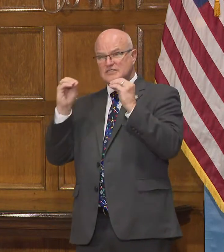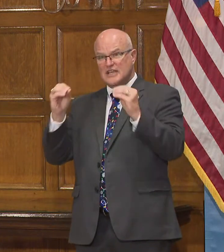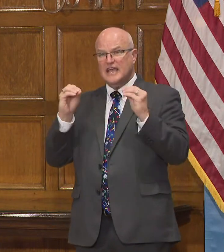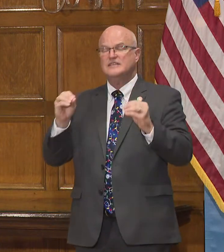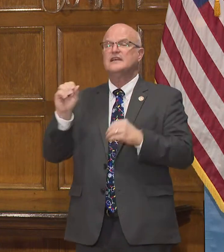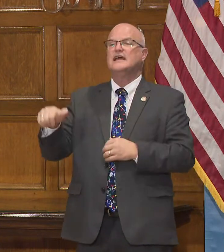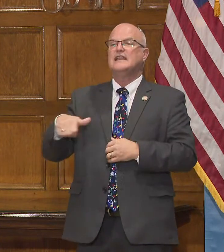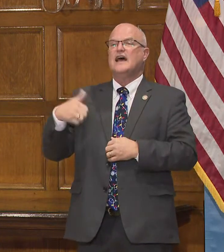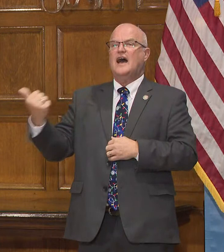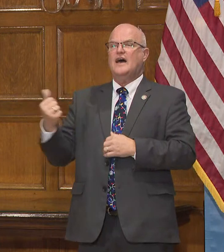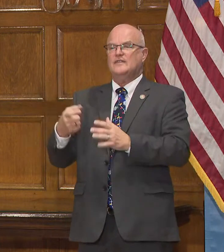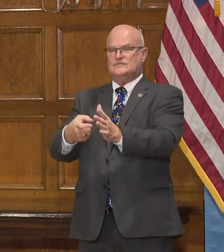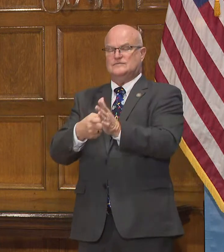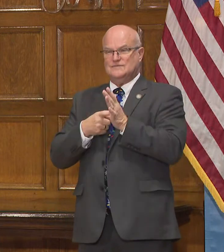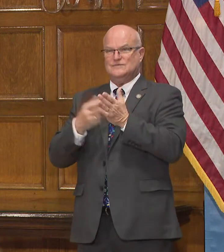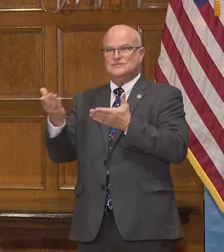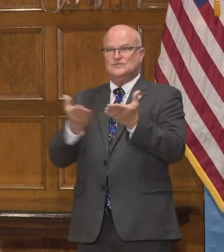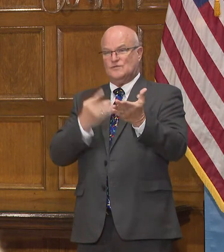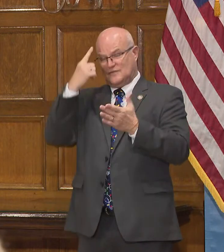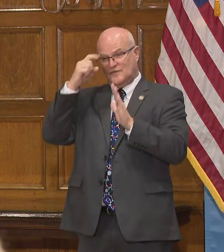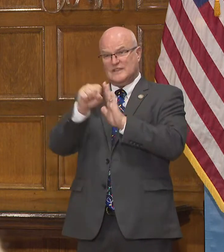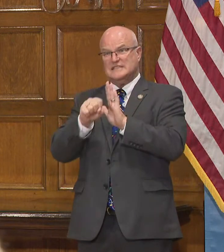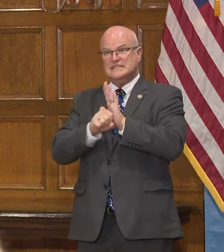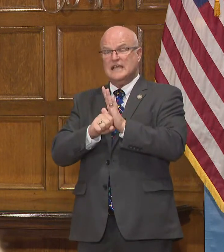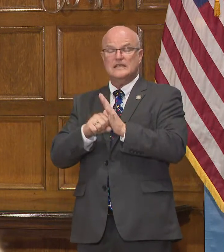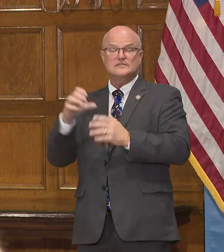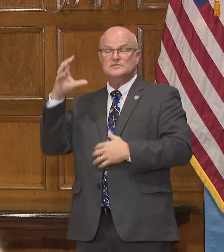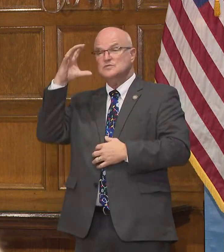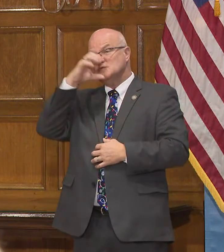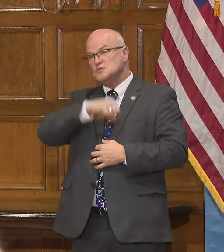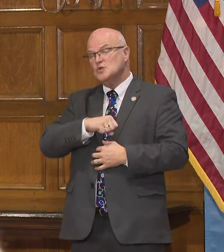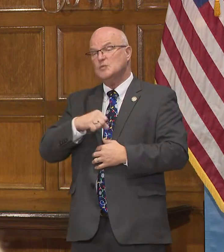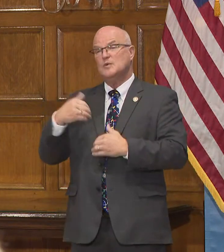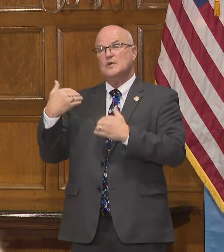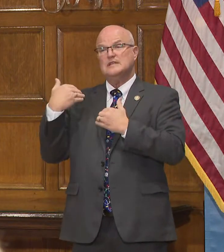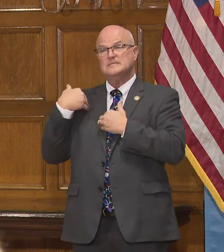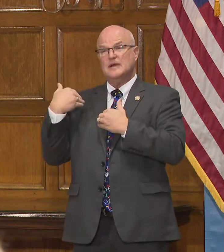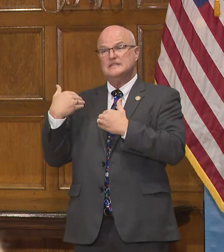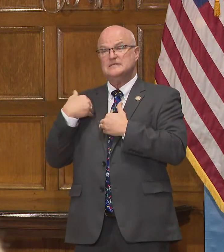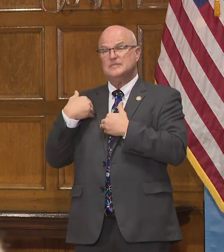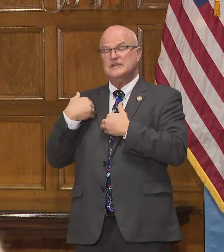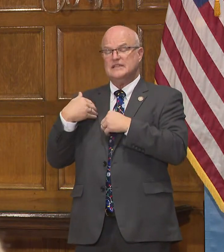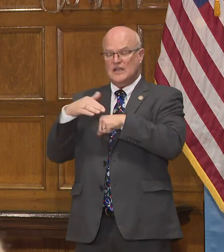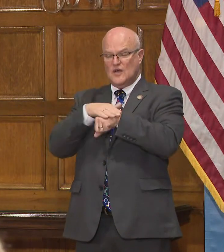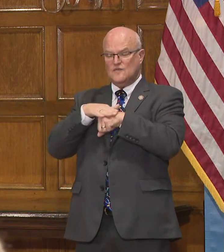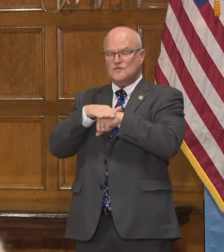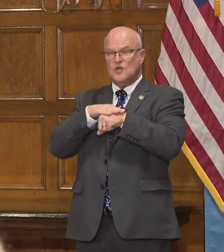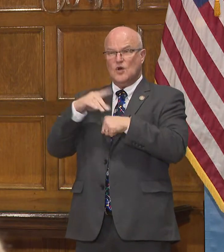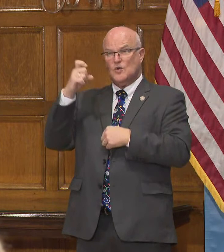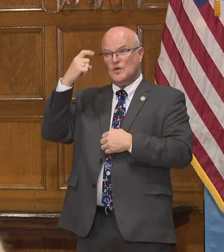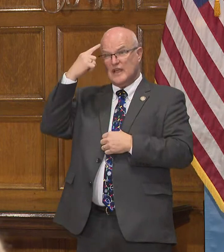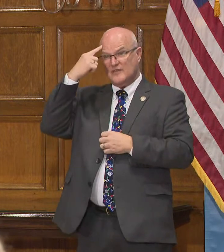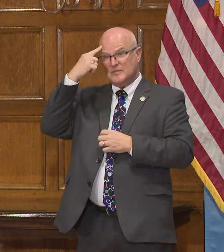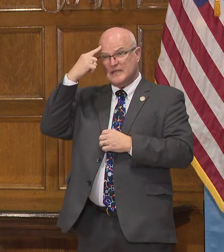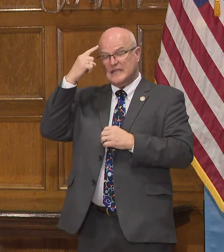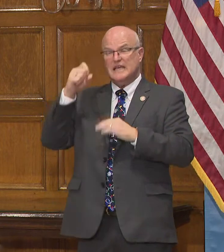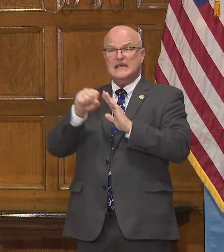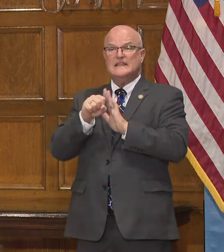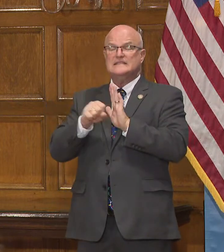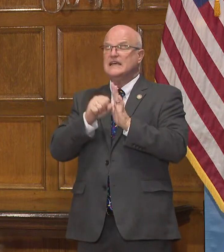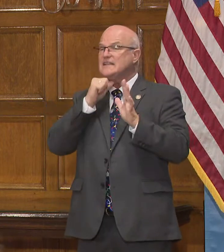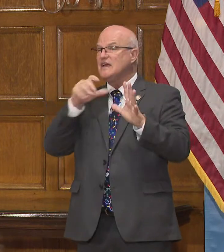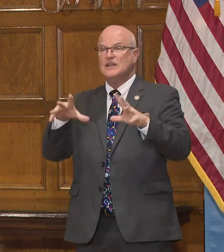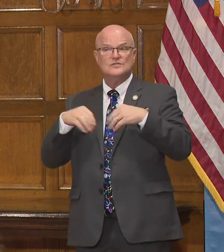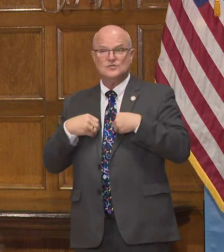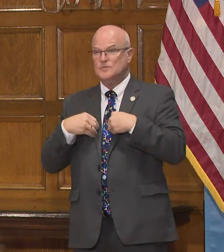to other essential services of the state to assume a responsibility of local government. The state should not assume